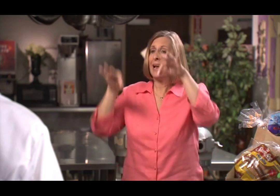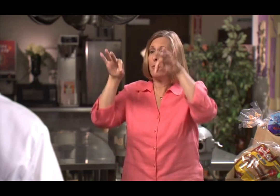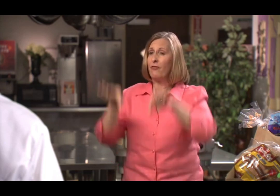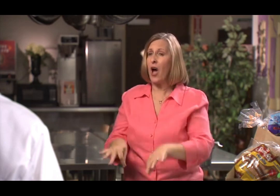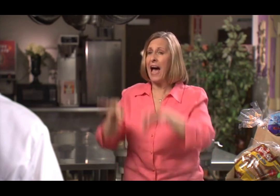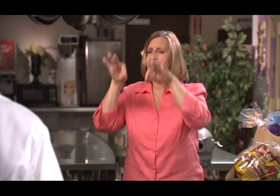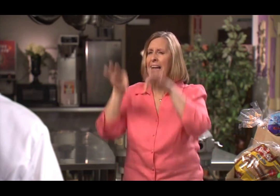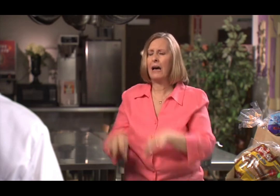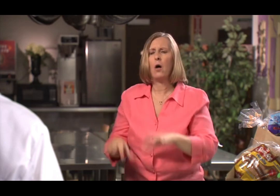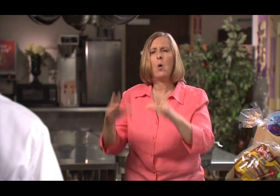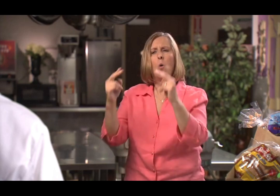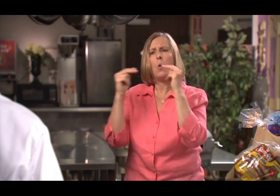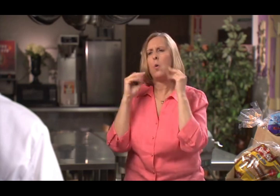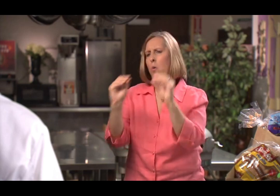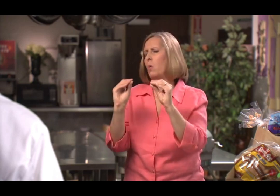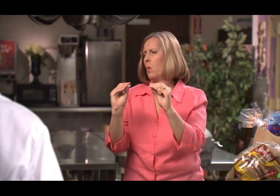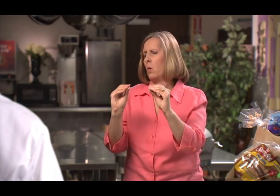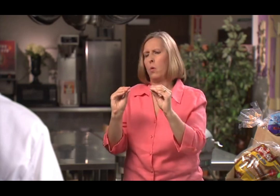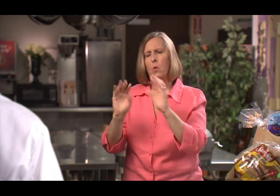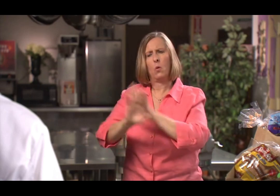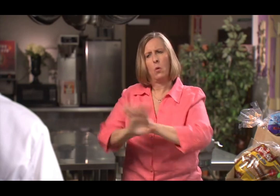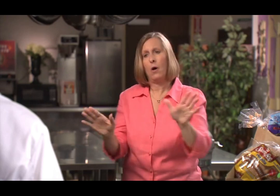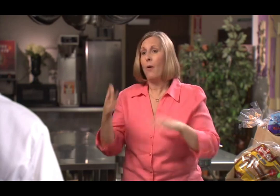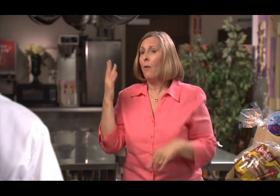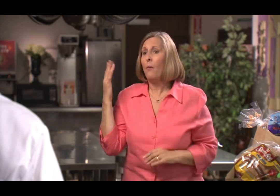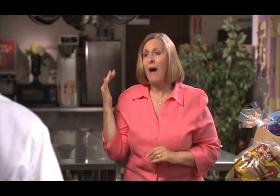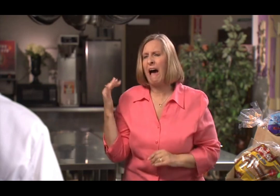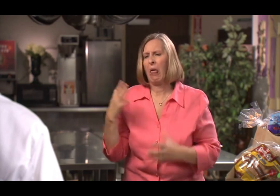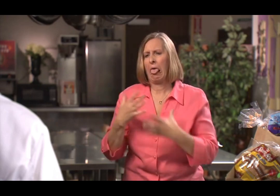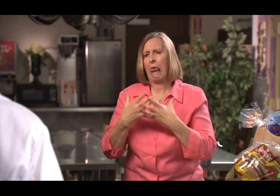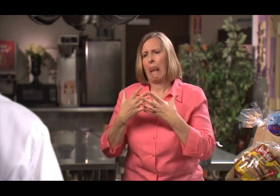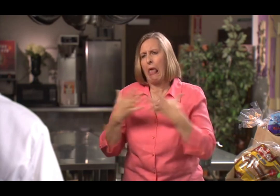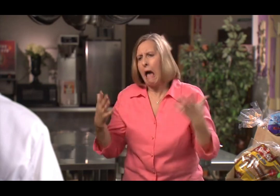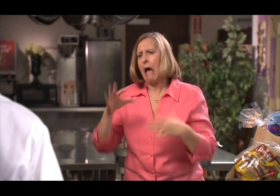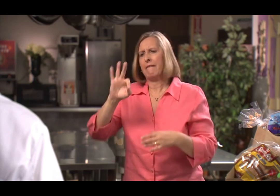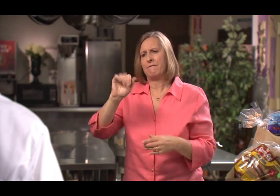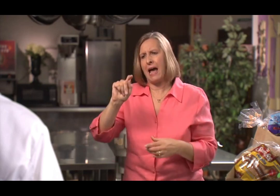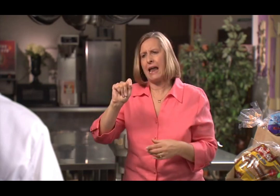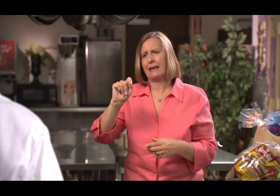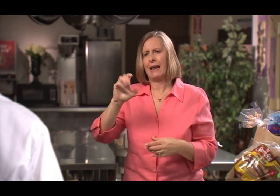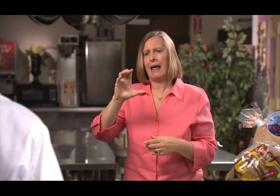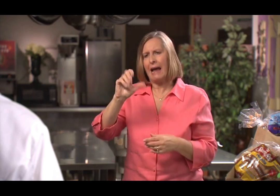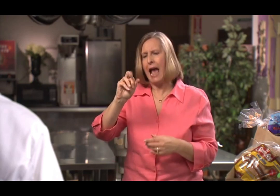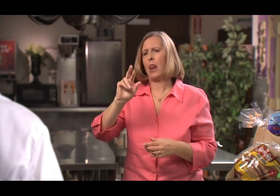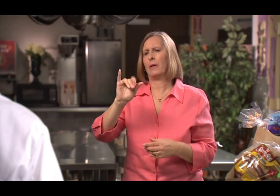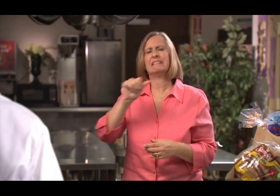It's a bad idea to deep fry because it adds a lot of unhealthy fat and calories.